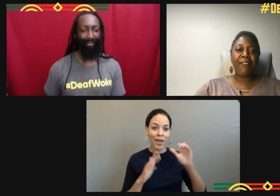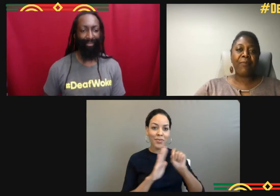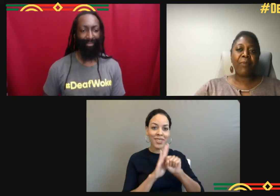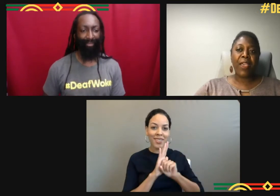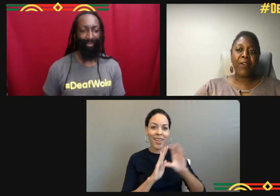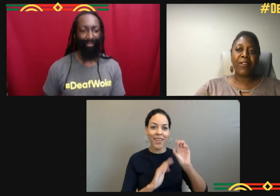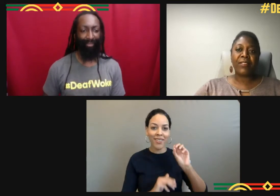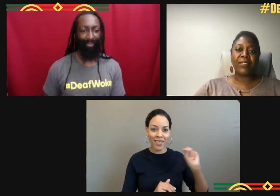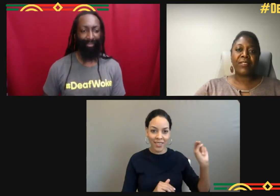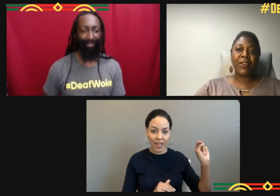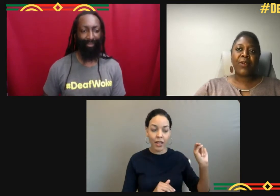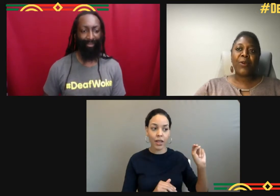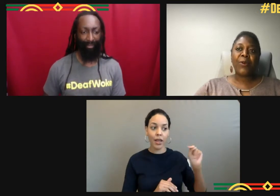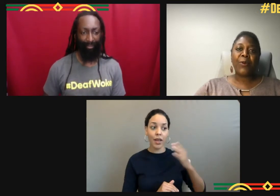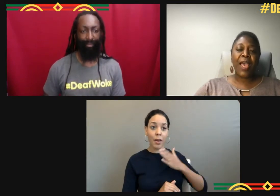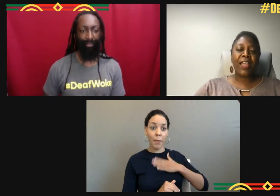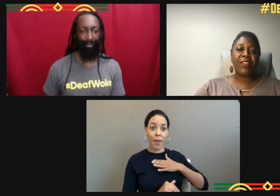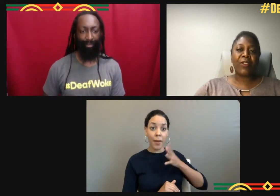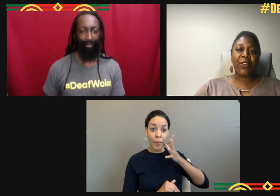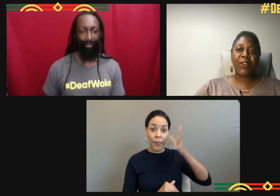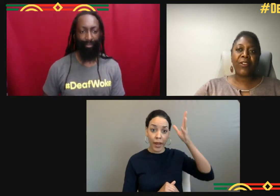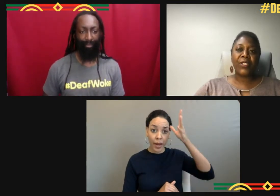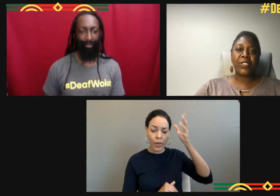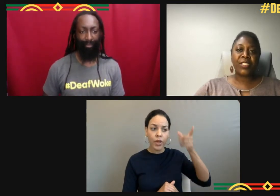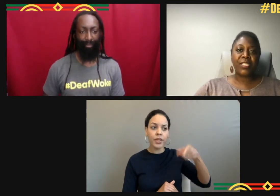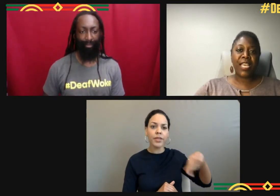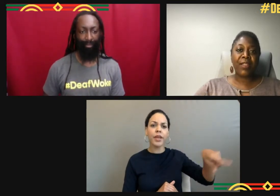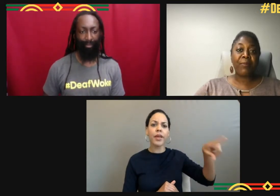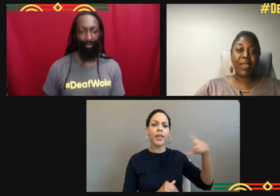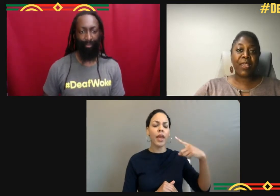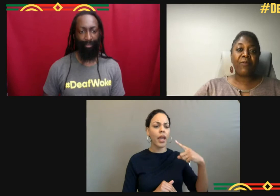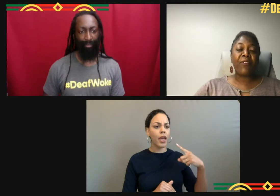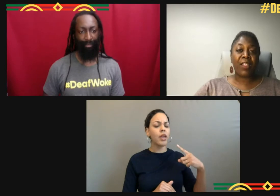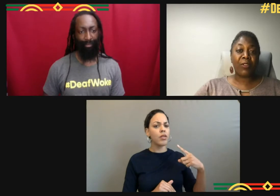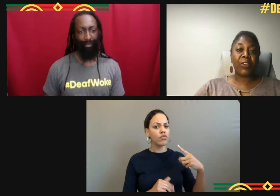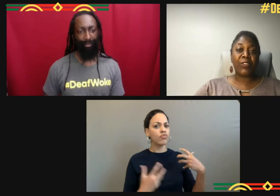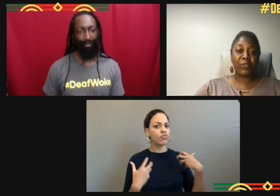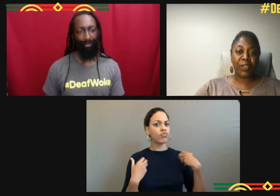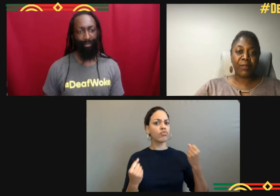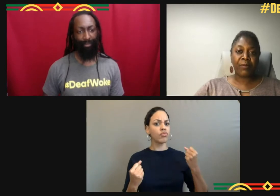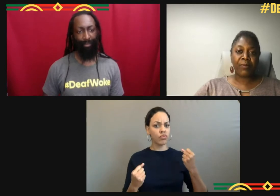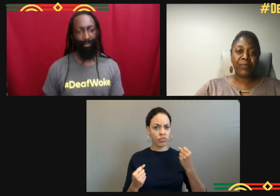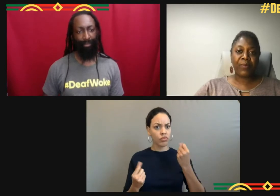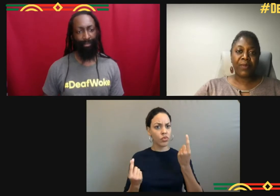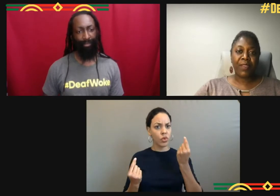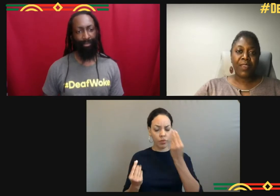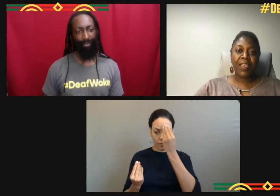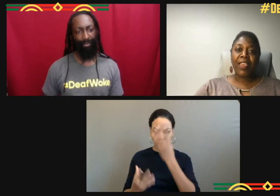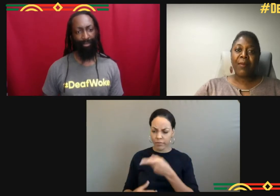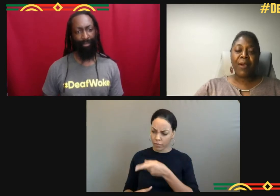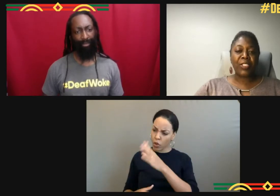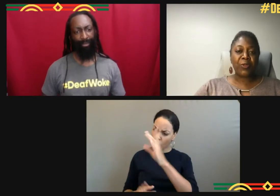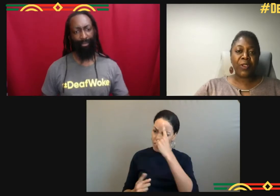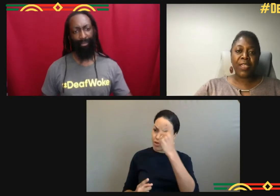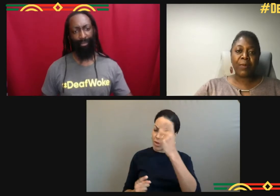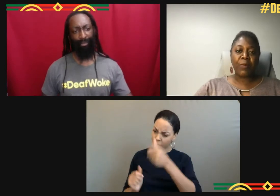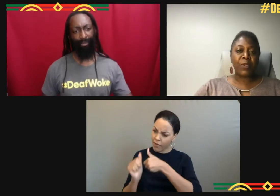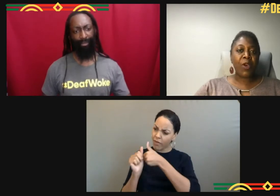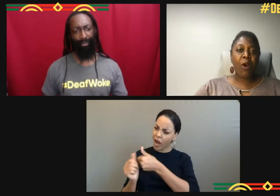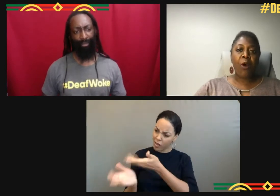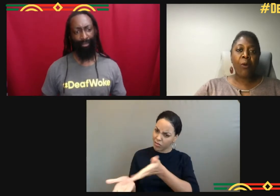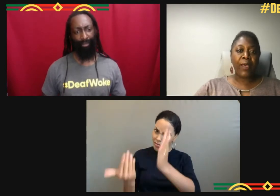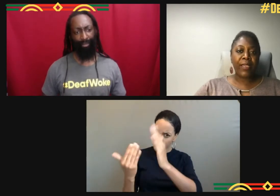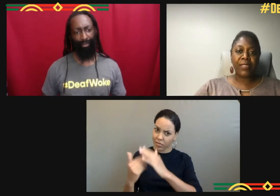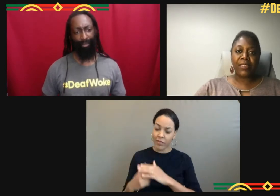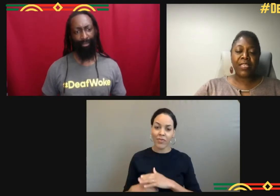and having parents who had the courage to say to me, follow your dream. And my dream